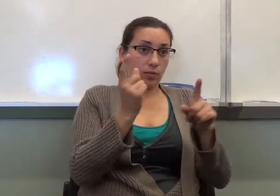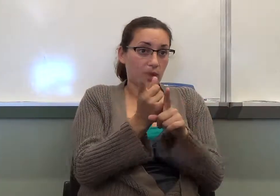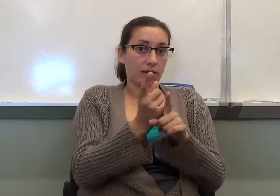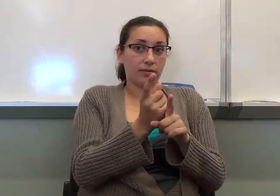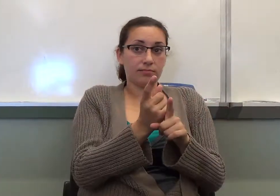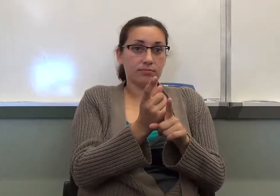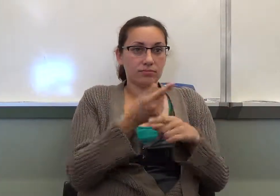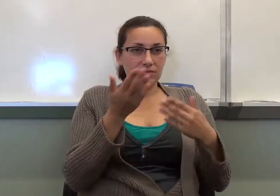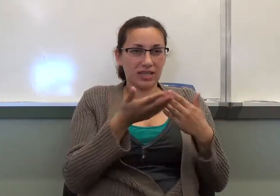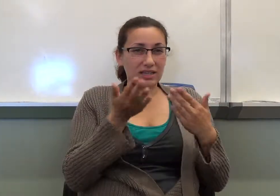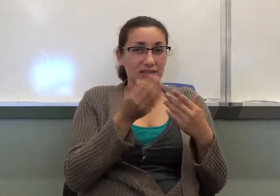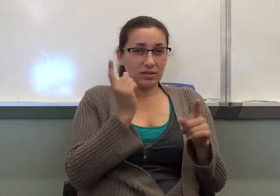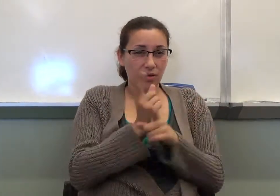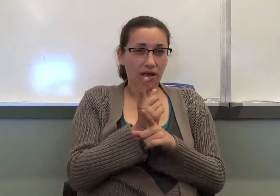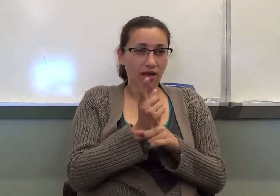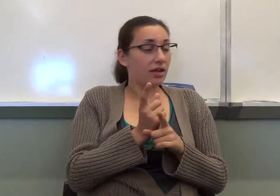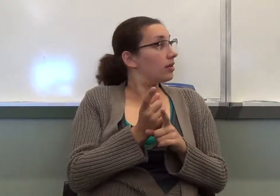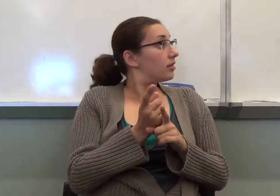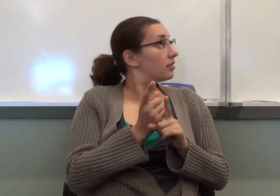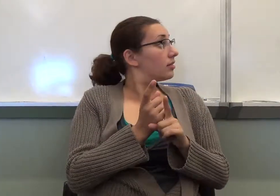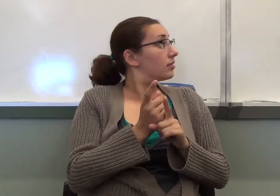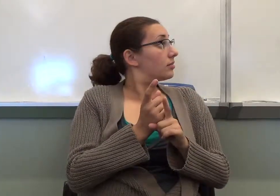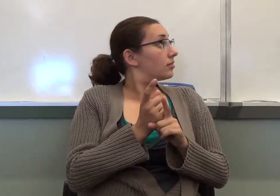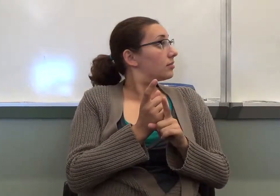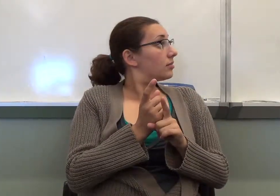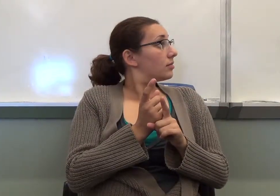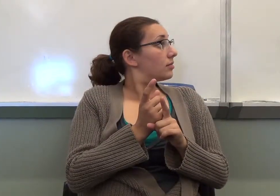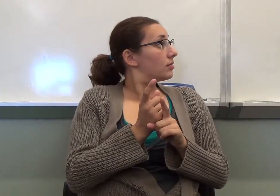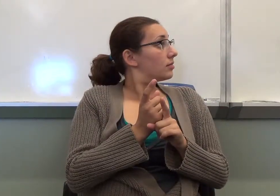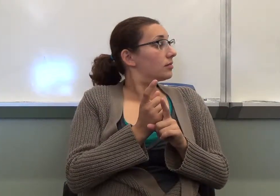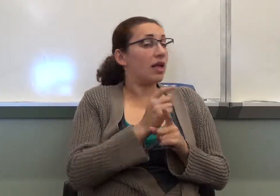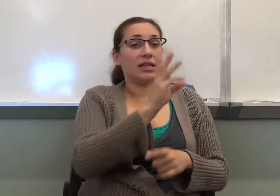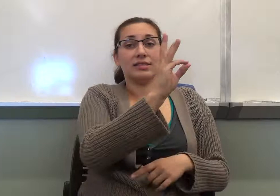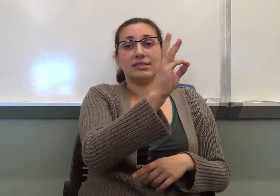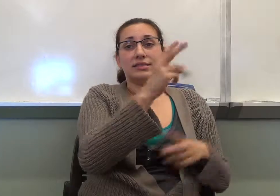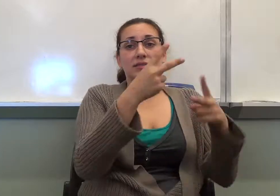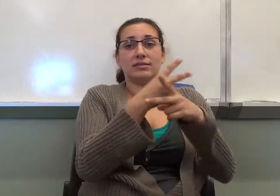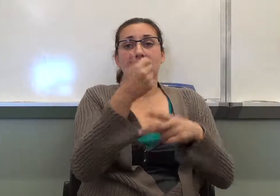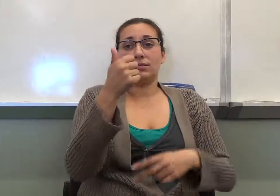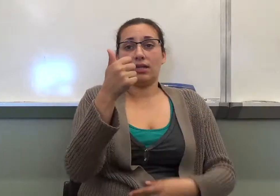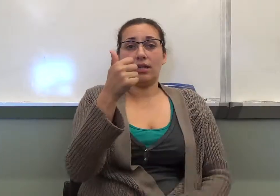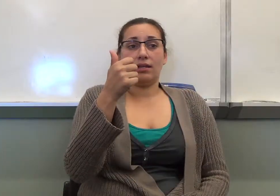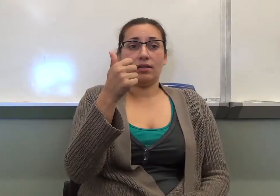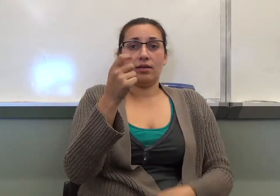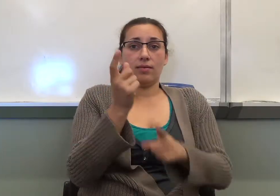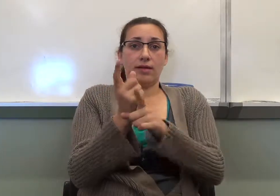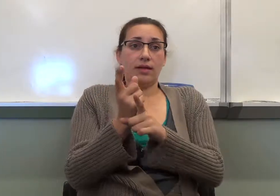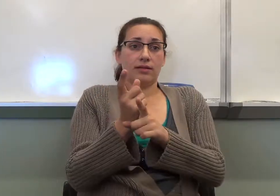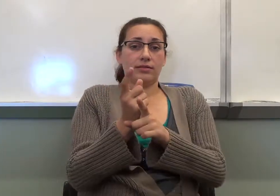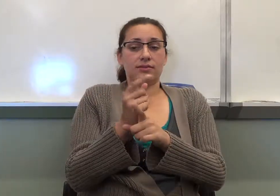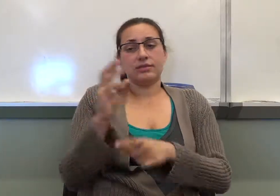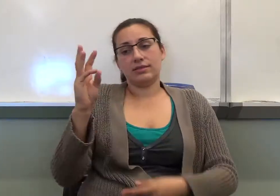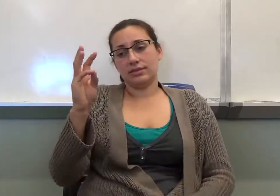get. The area of the rectangle is going to be 6 times 10, which is 60 square